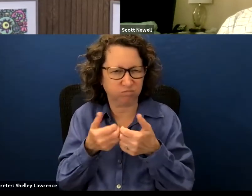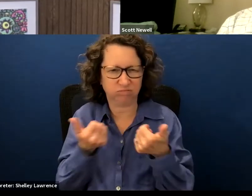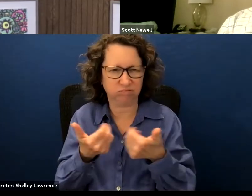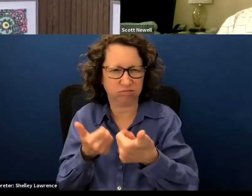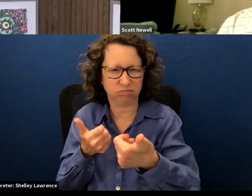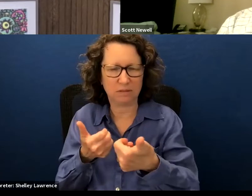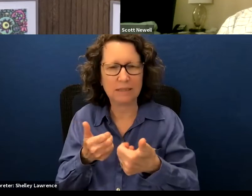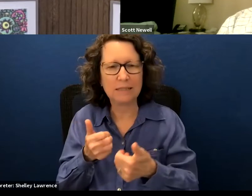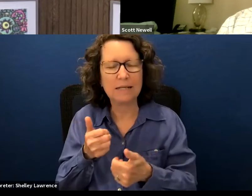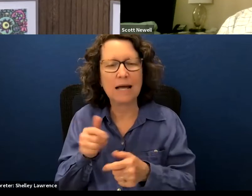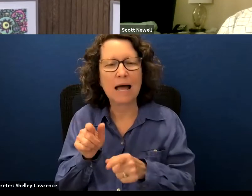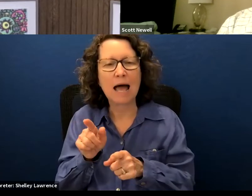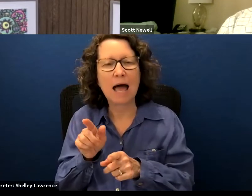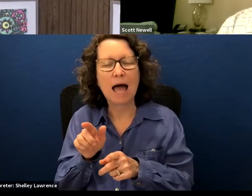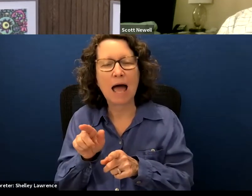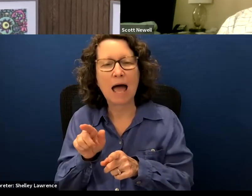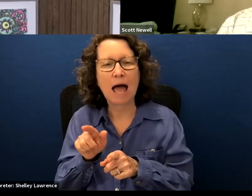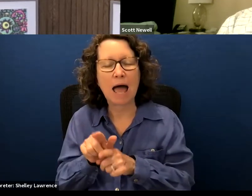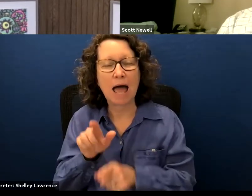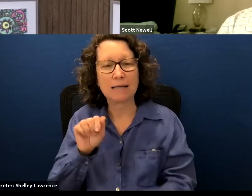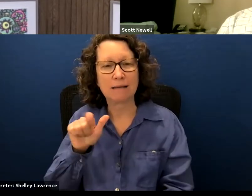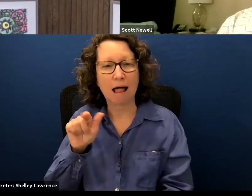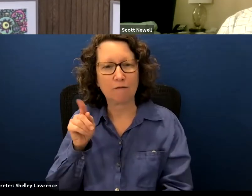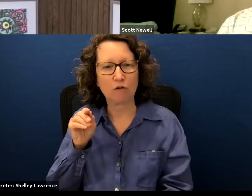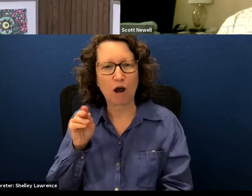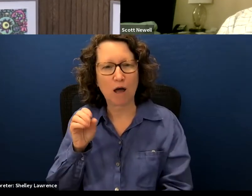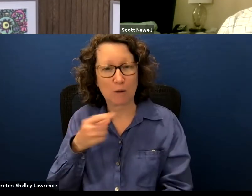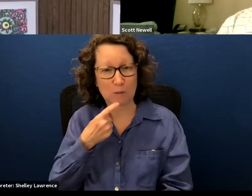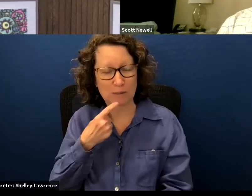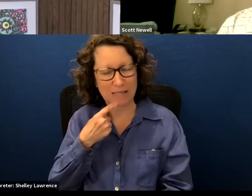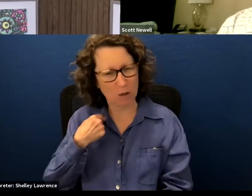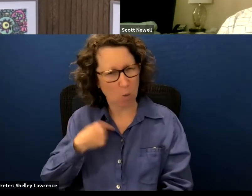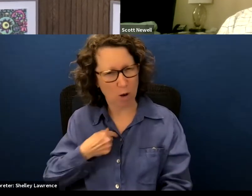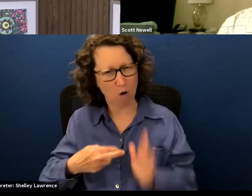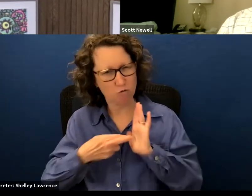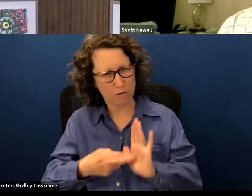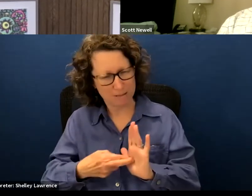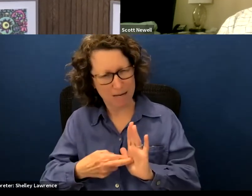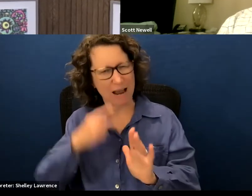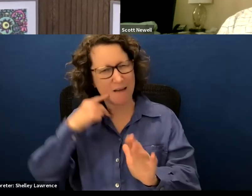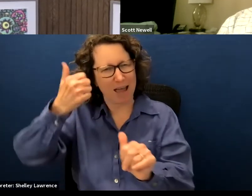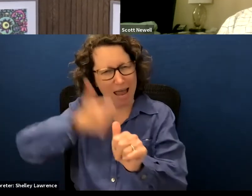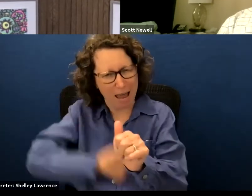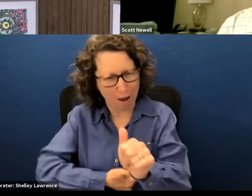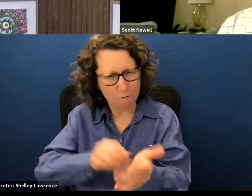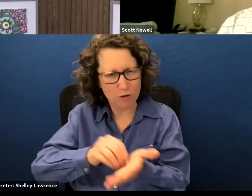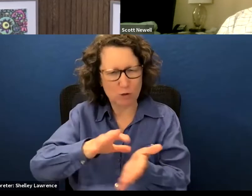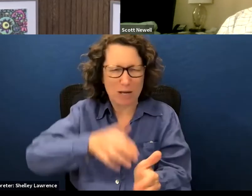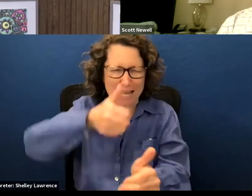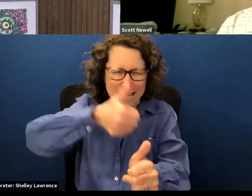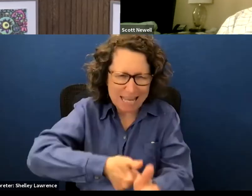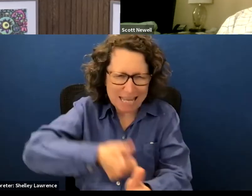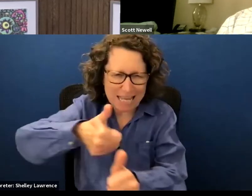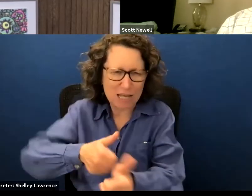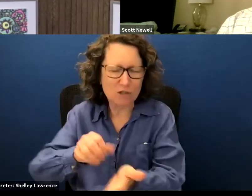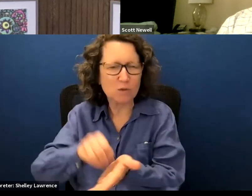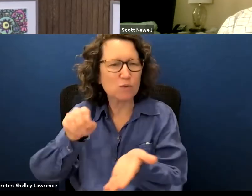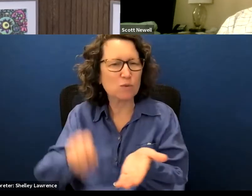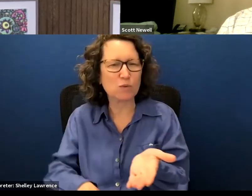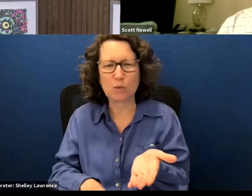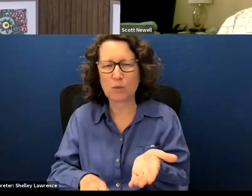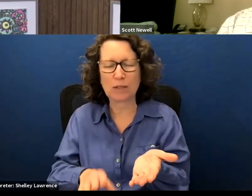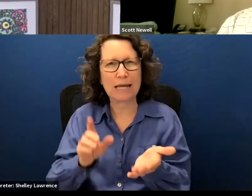Sister Board Member Alvarez has said, is that we're representing every student. Every time we're sitting here, we're talking about each and every student